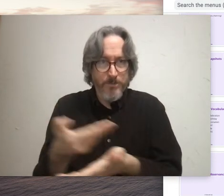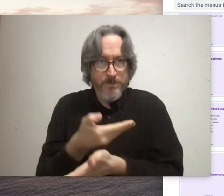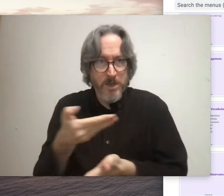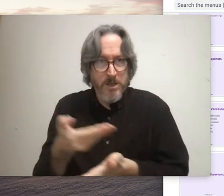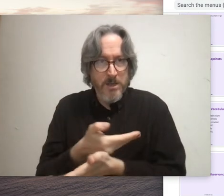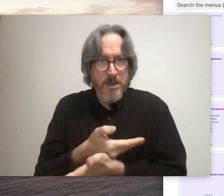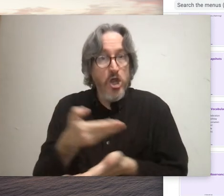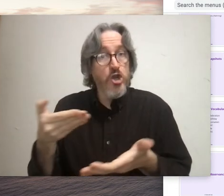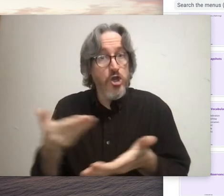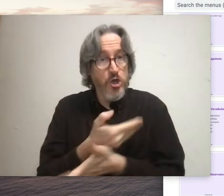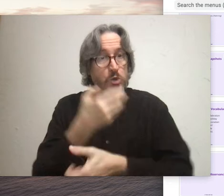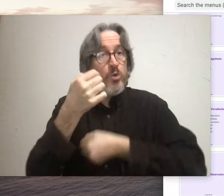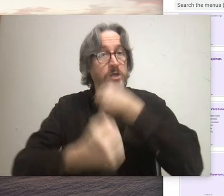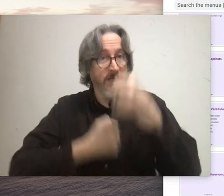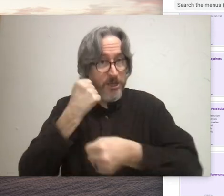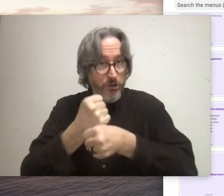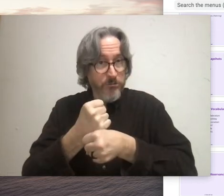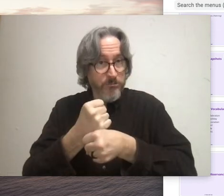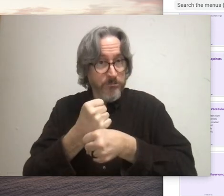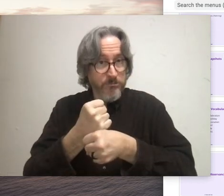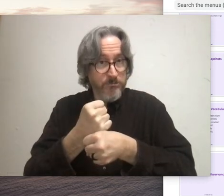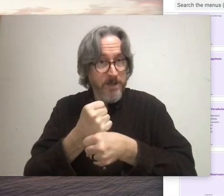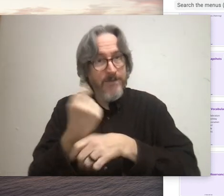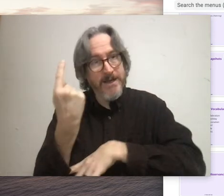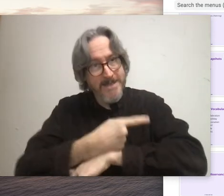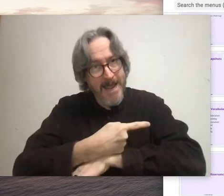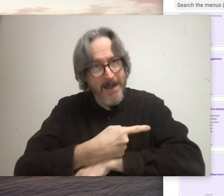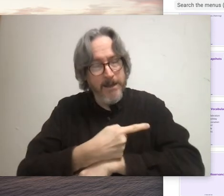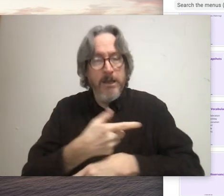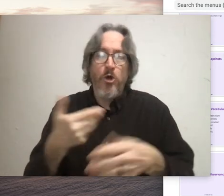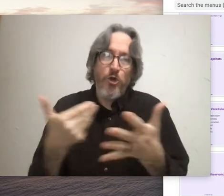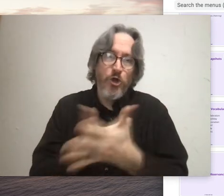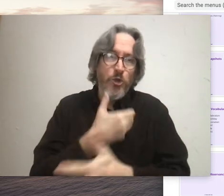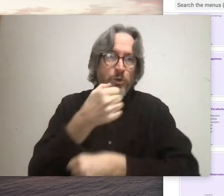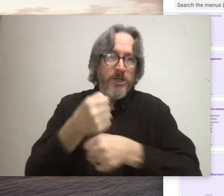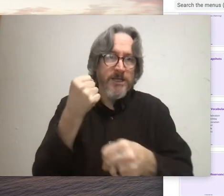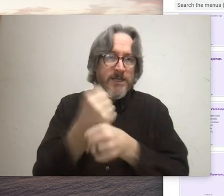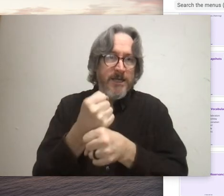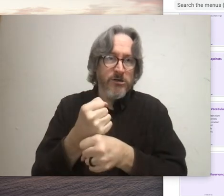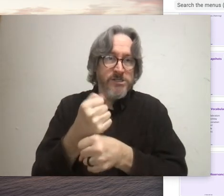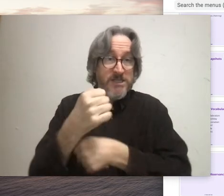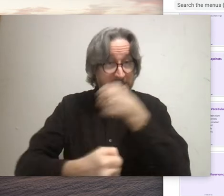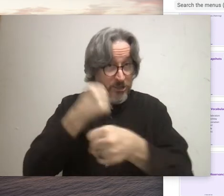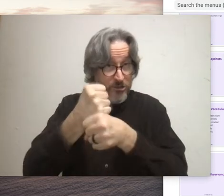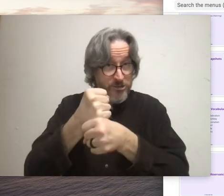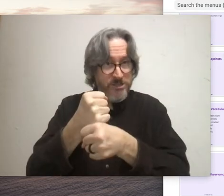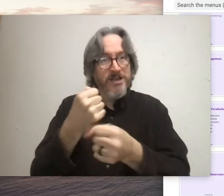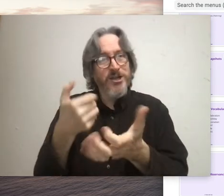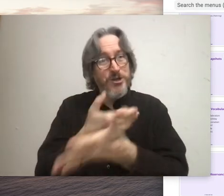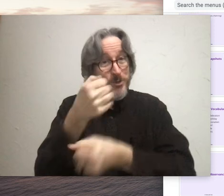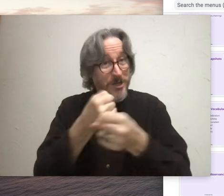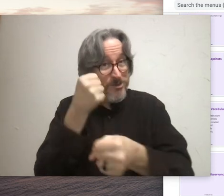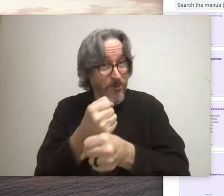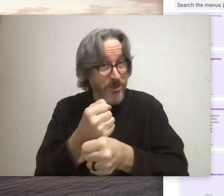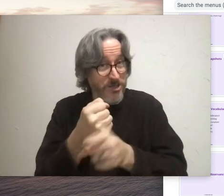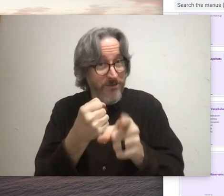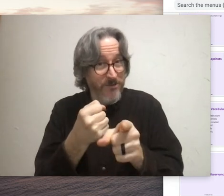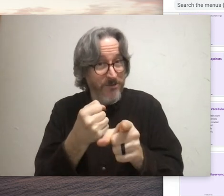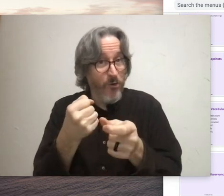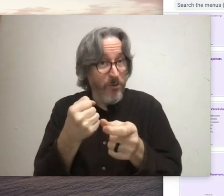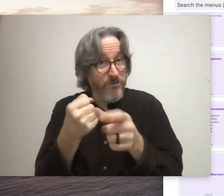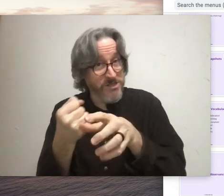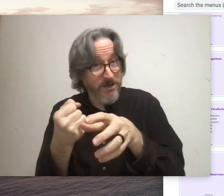New. New year. And then day, or New Year's, years, New Year's. Remember we